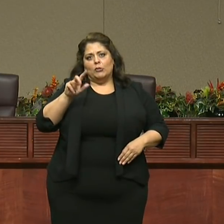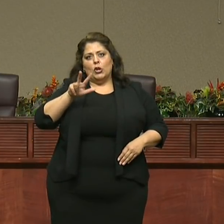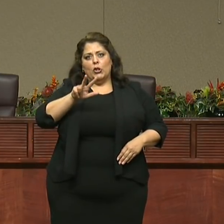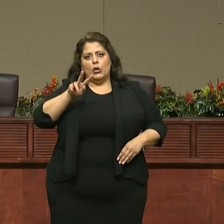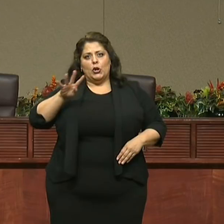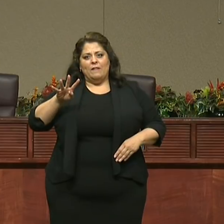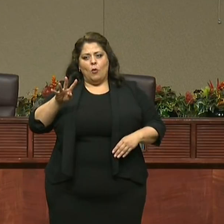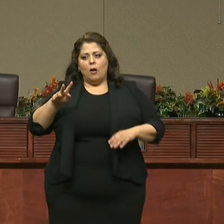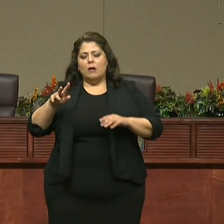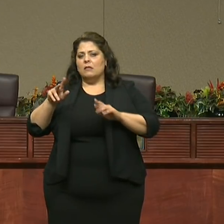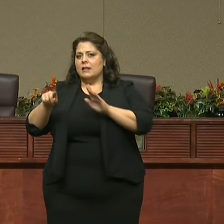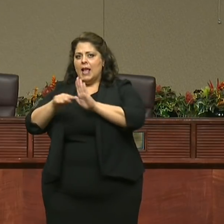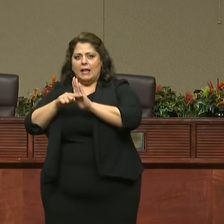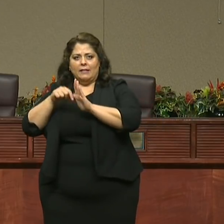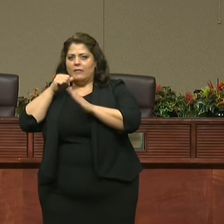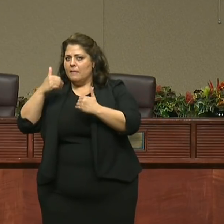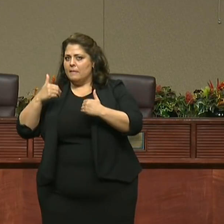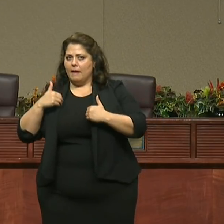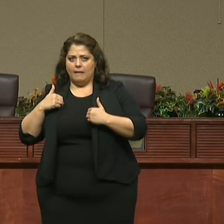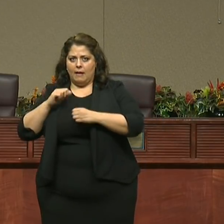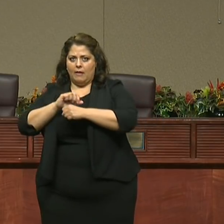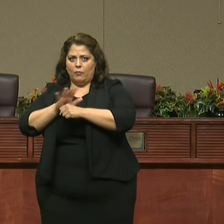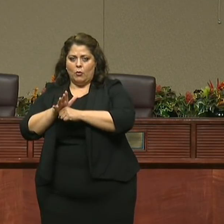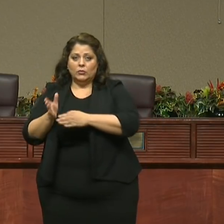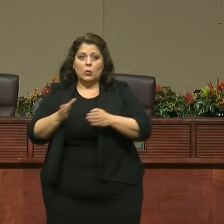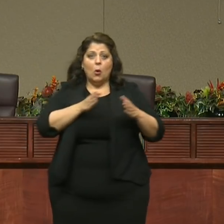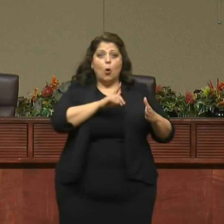12,134 negative tests and